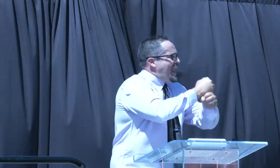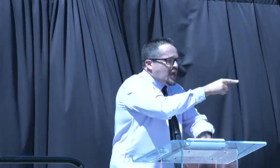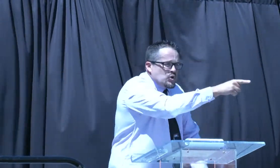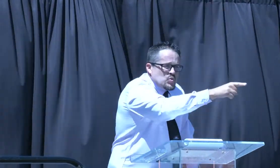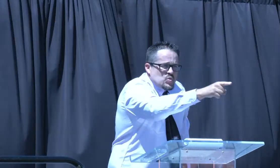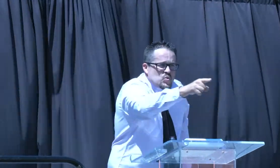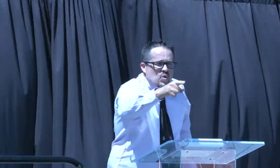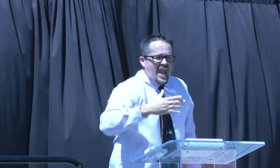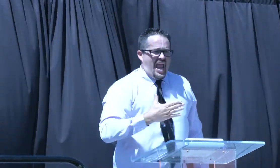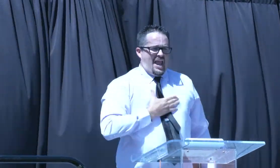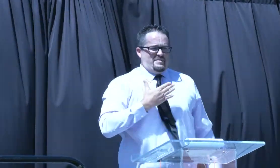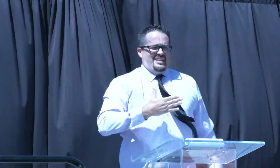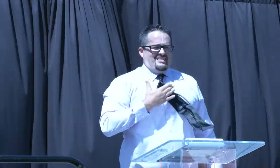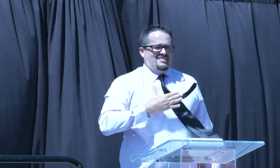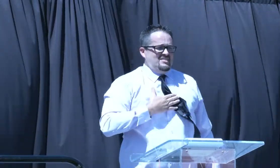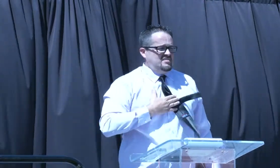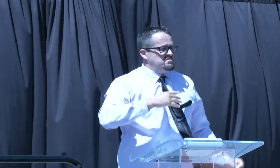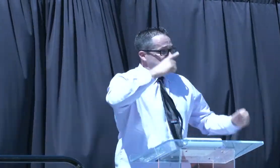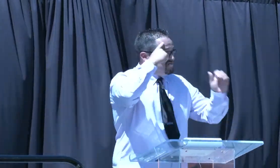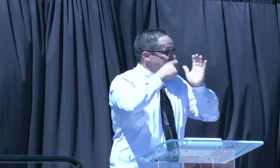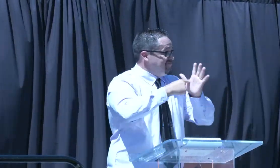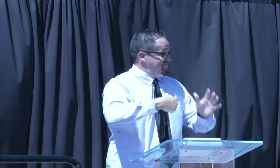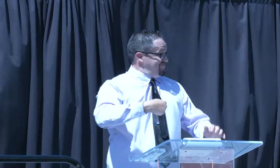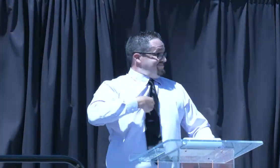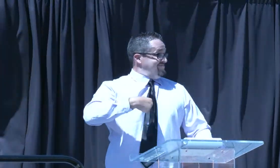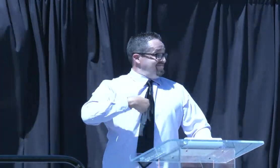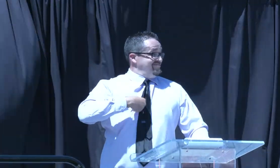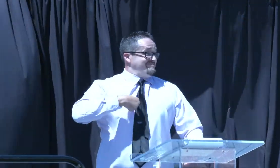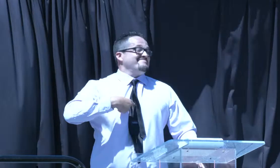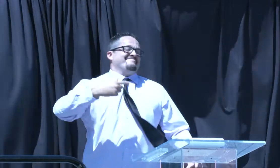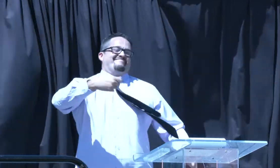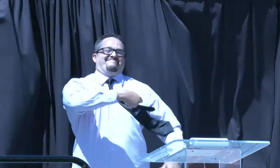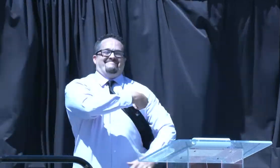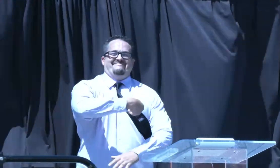Find activities and hobbies that make you happy.